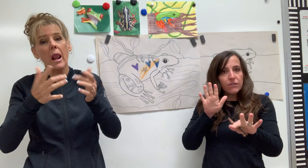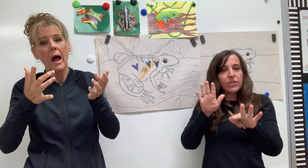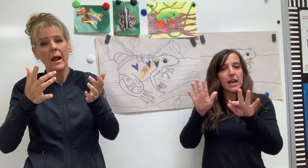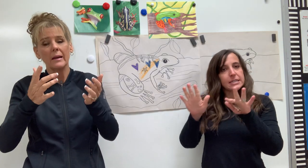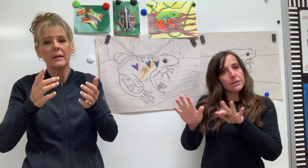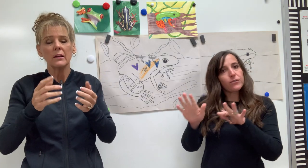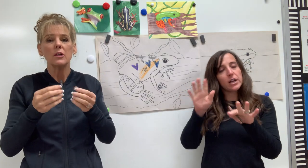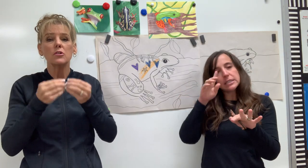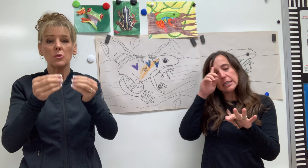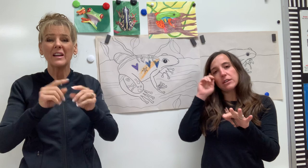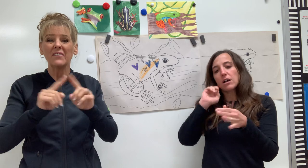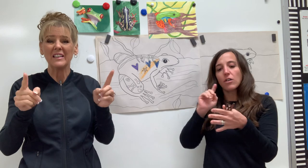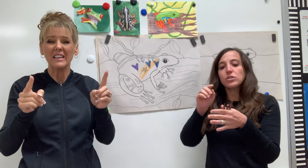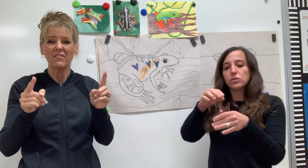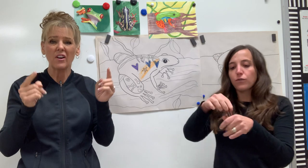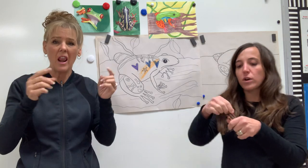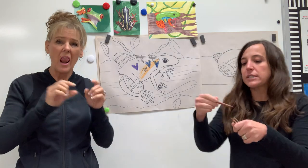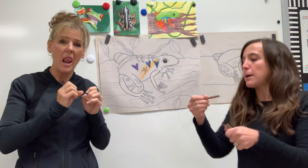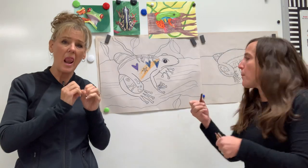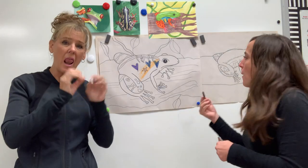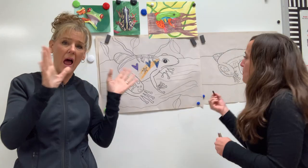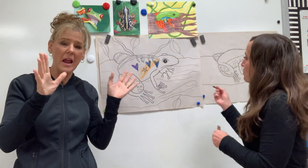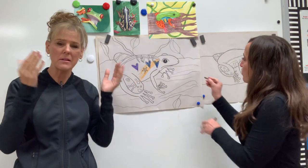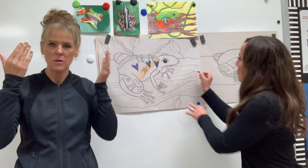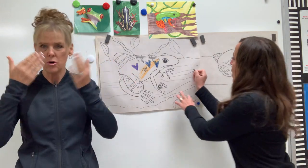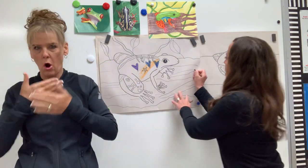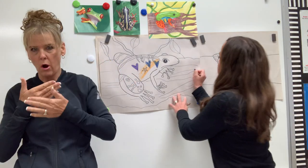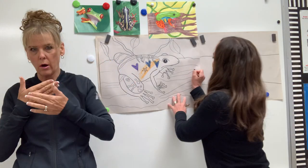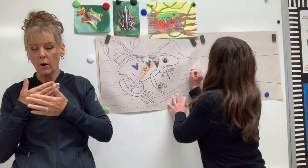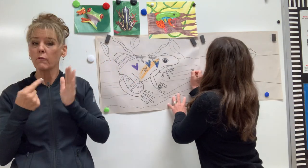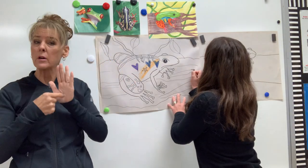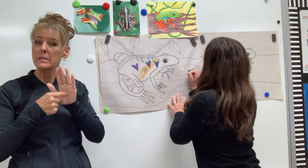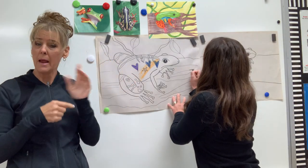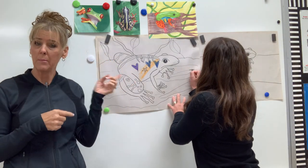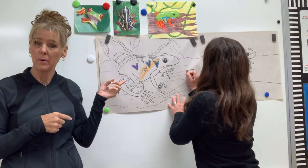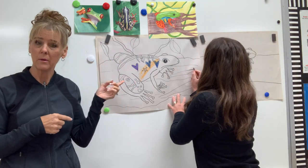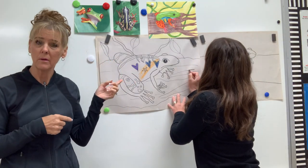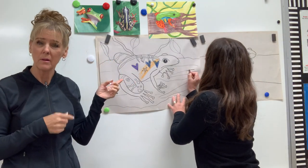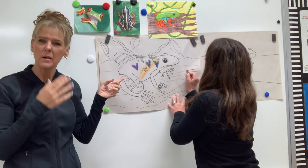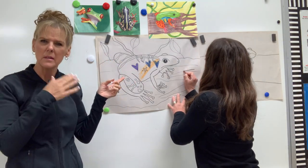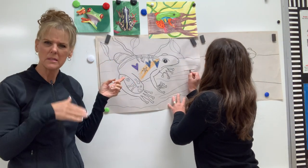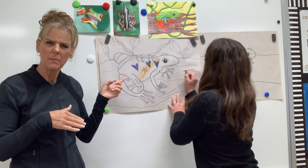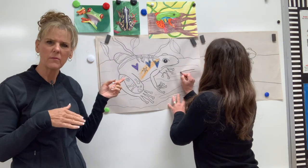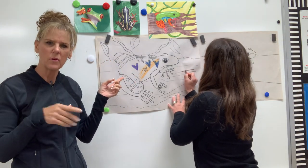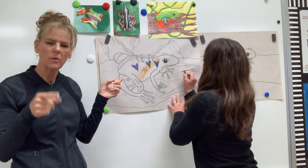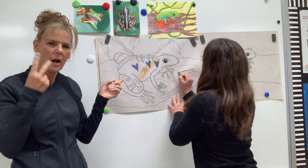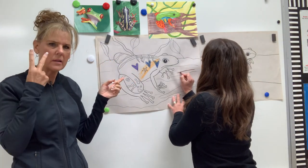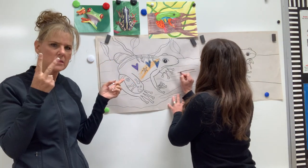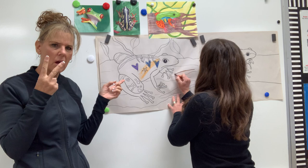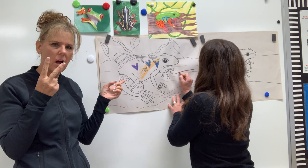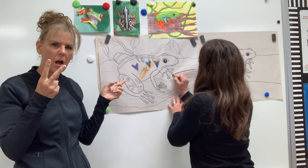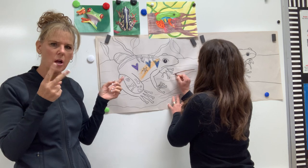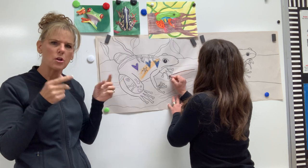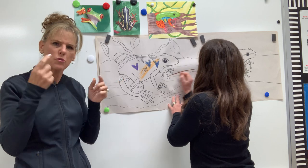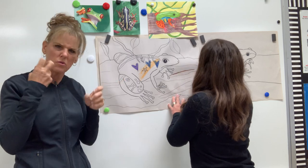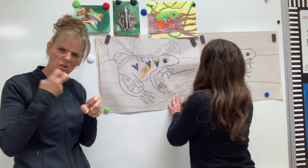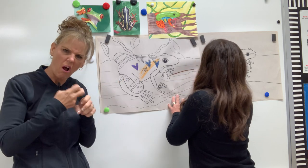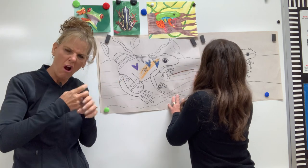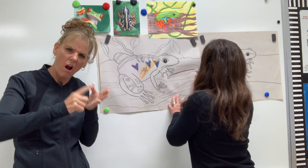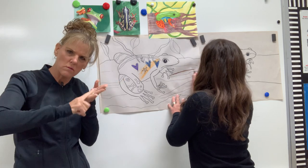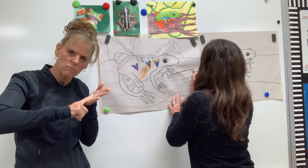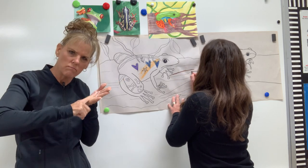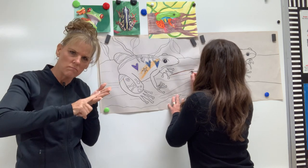to give that difference in the color. So for example, some of you I saw last week, you pushed